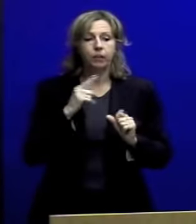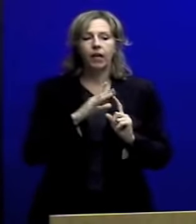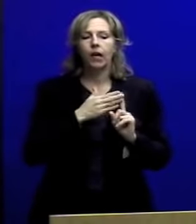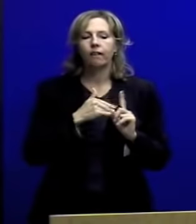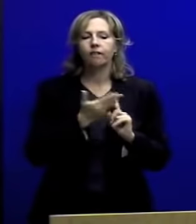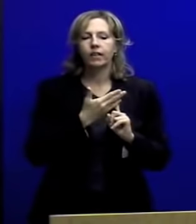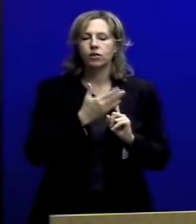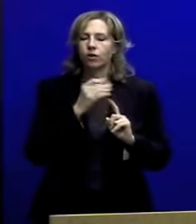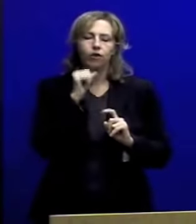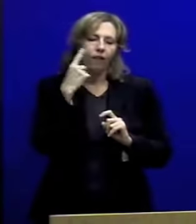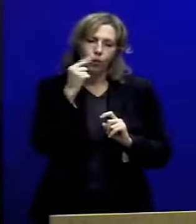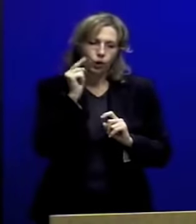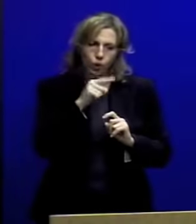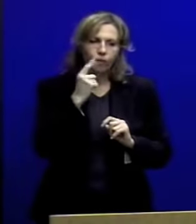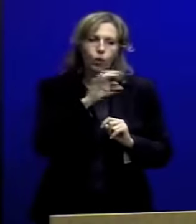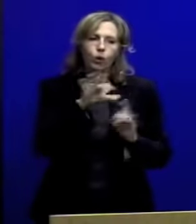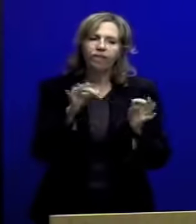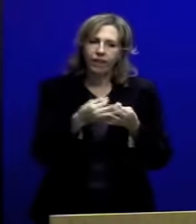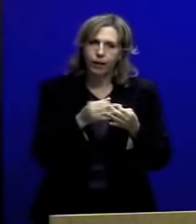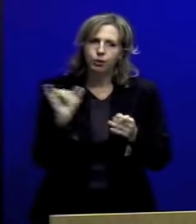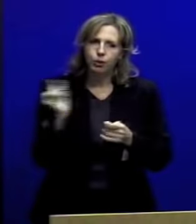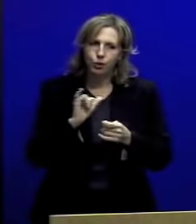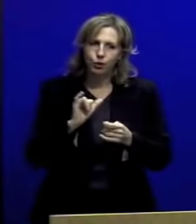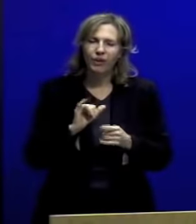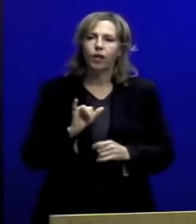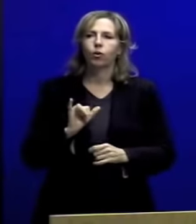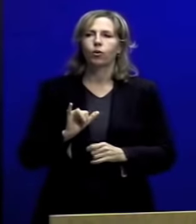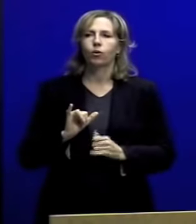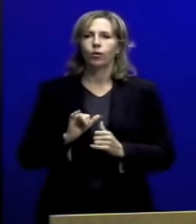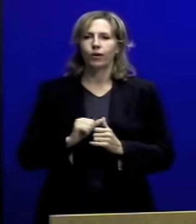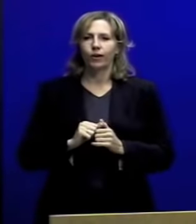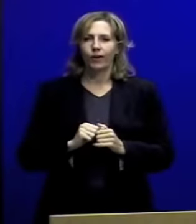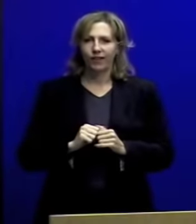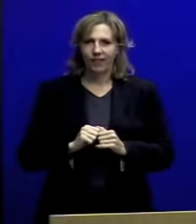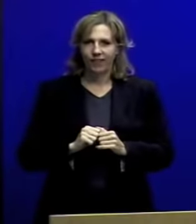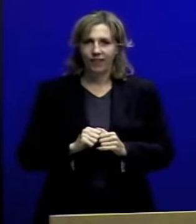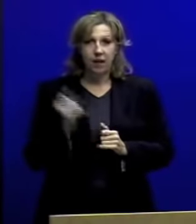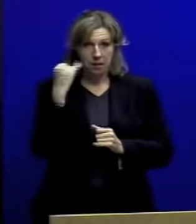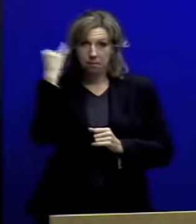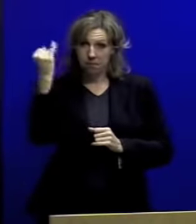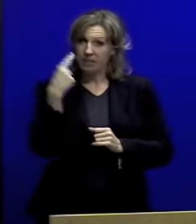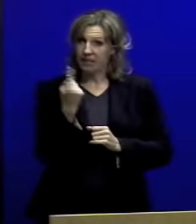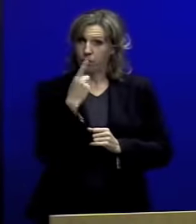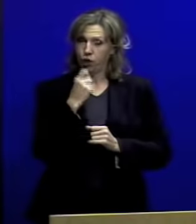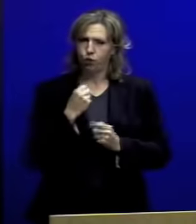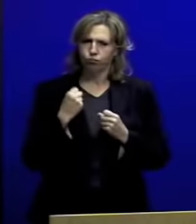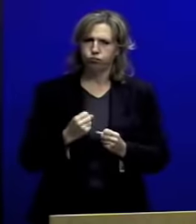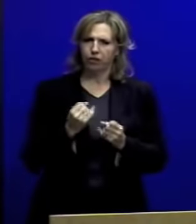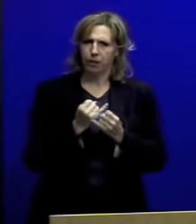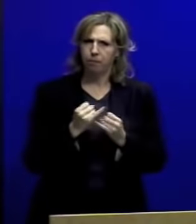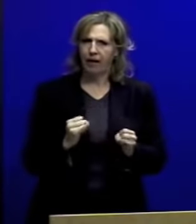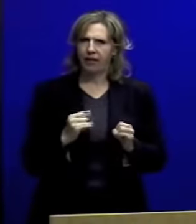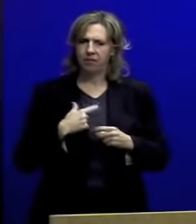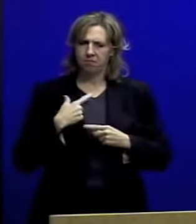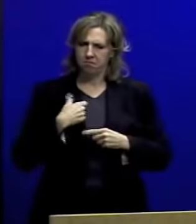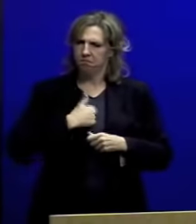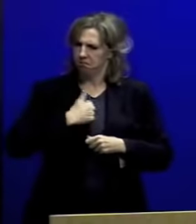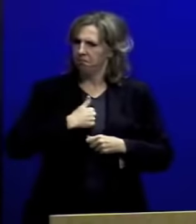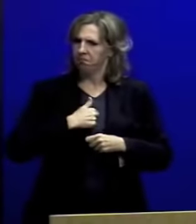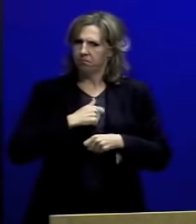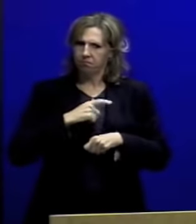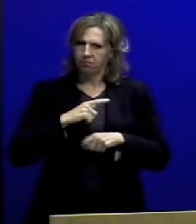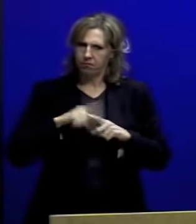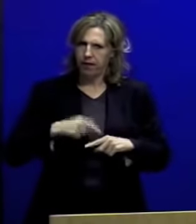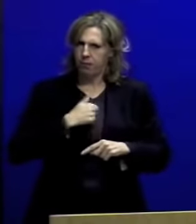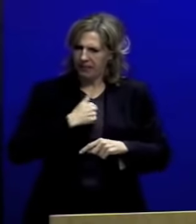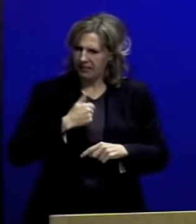well. You could probably imagine someone who is independent and strong and self-reliant,